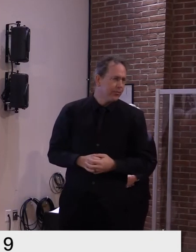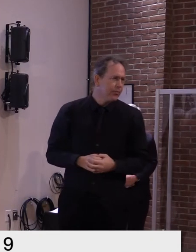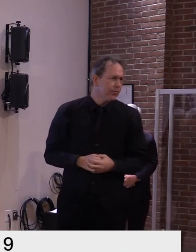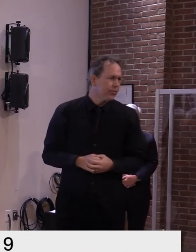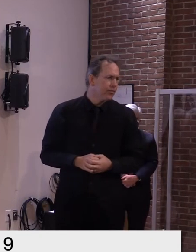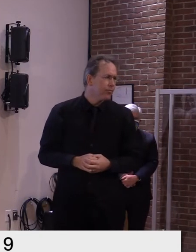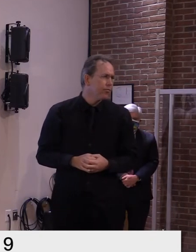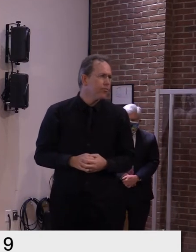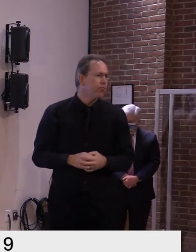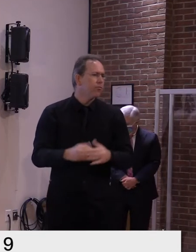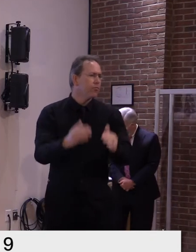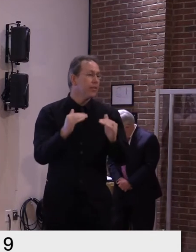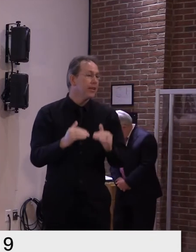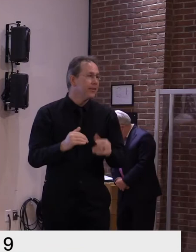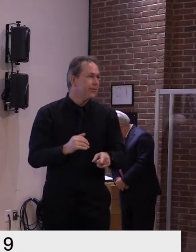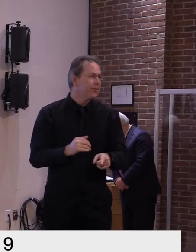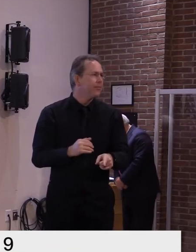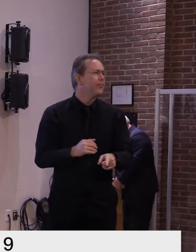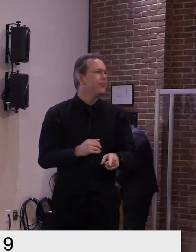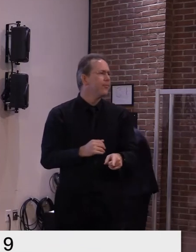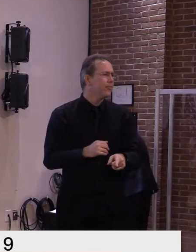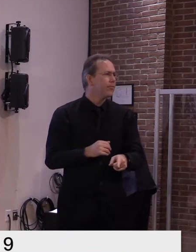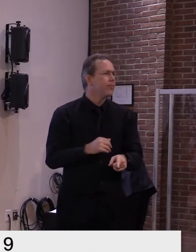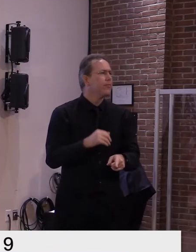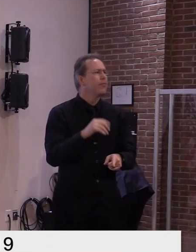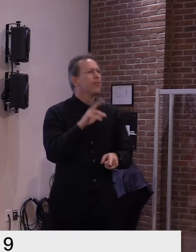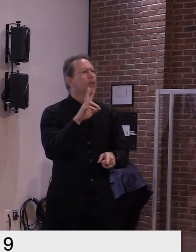Aaron VT Digger.